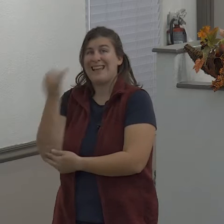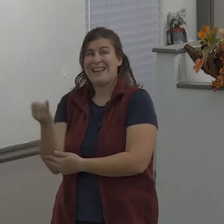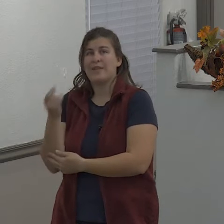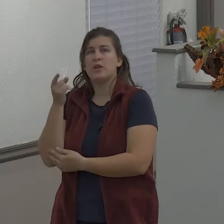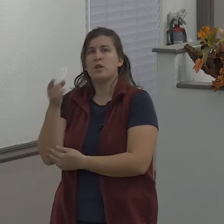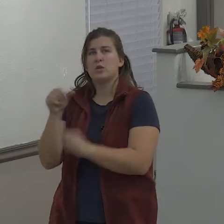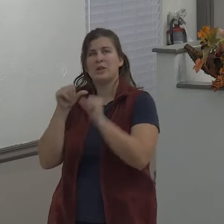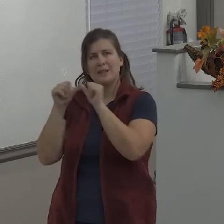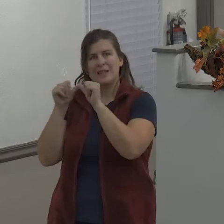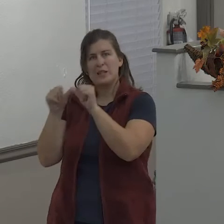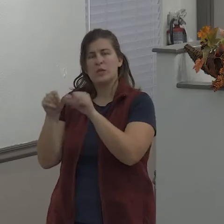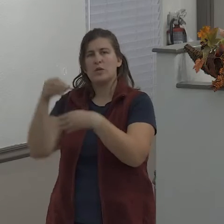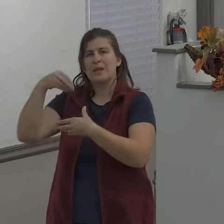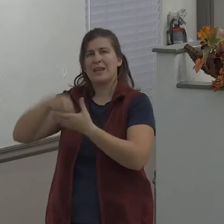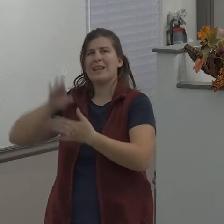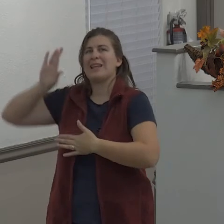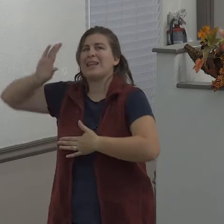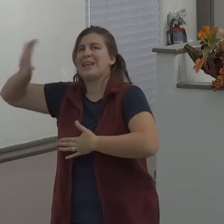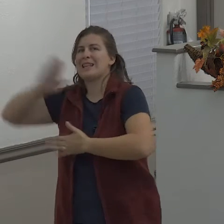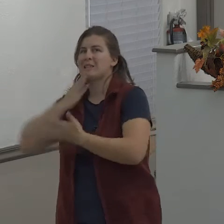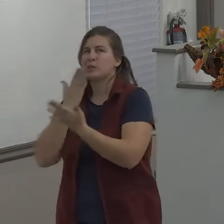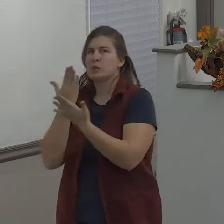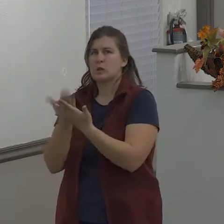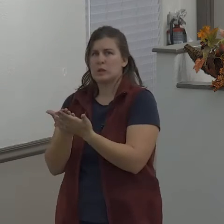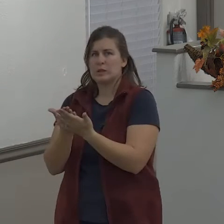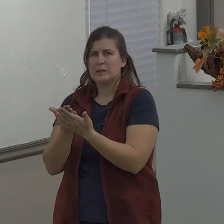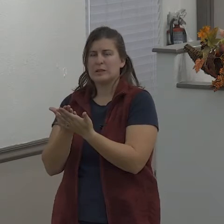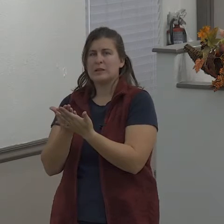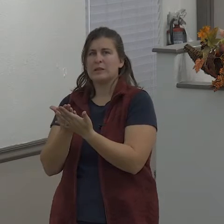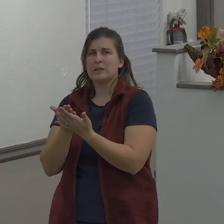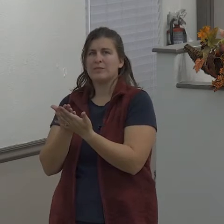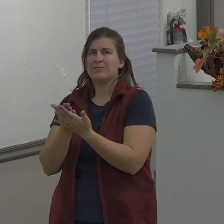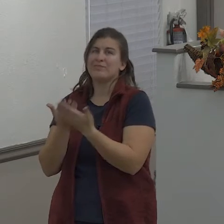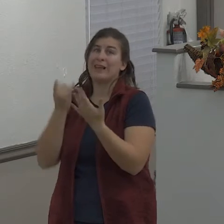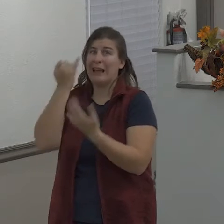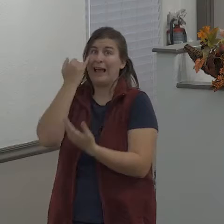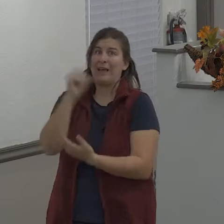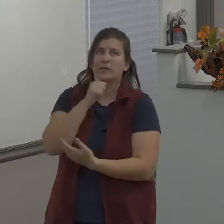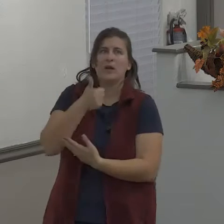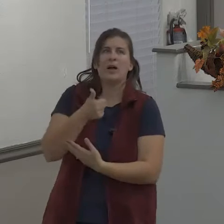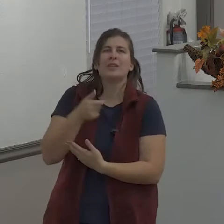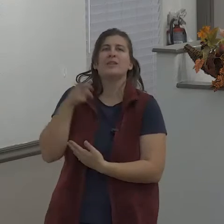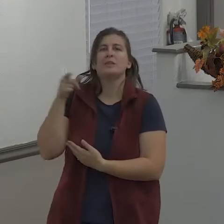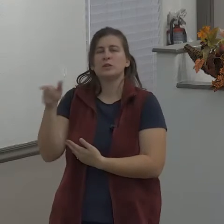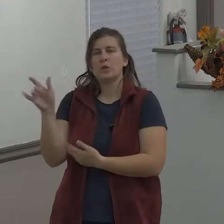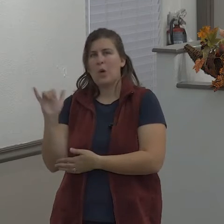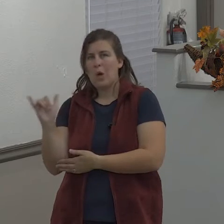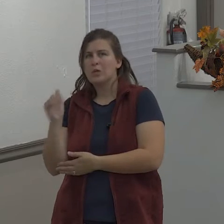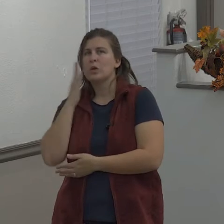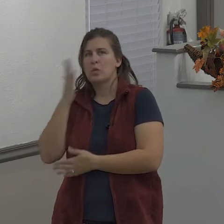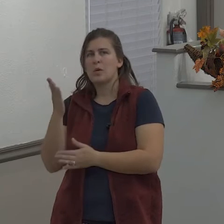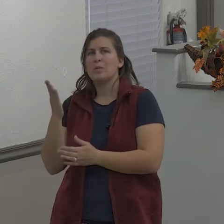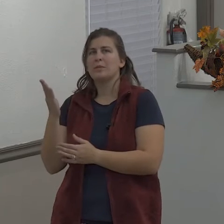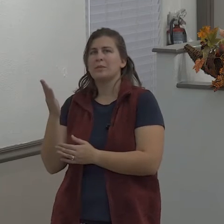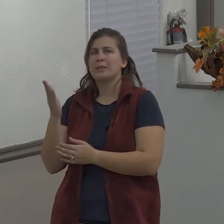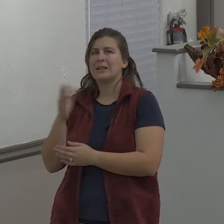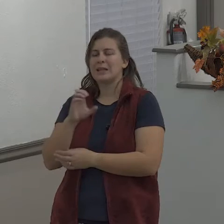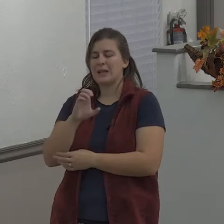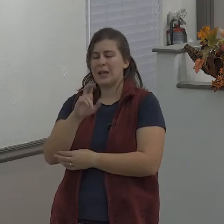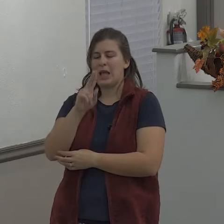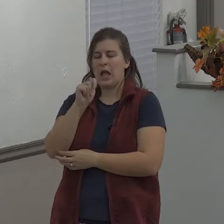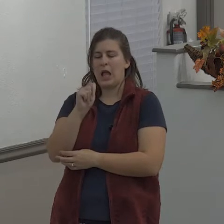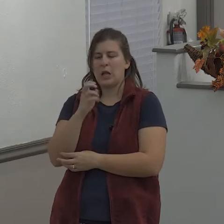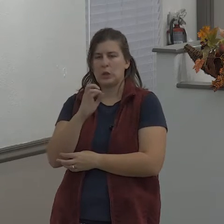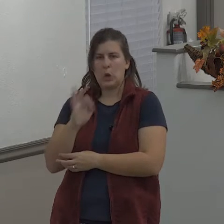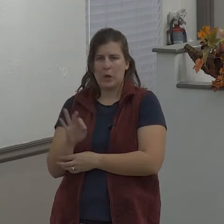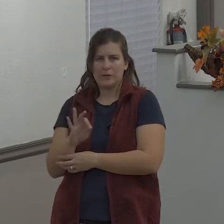If thou continue in His goodness. Otherwise, thou also